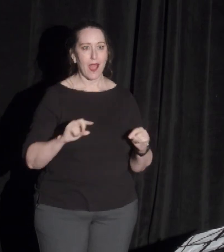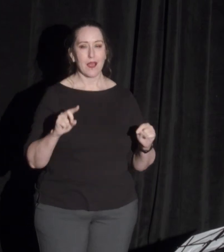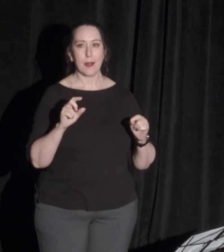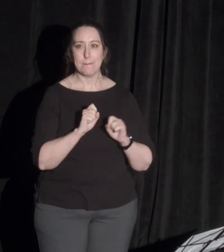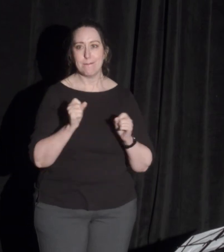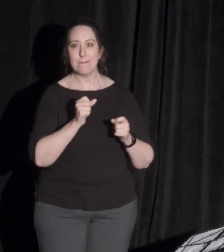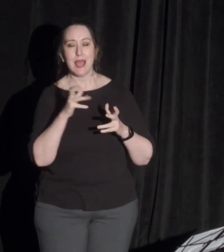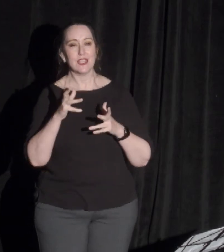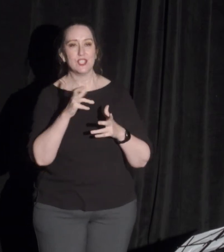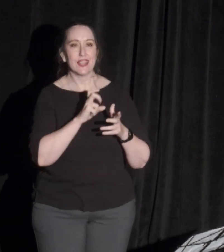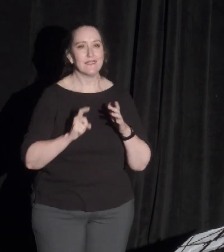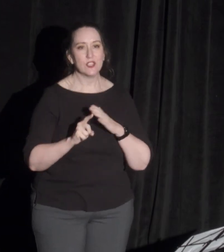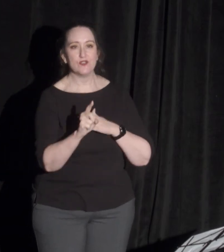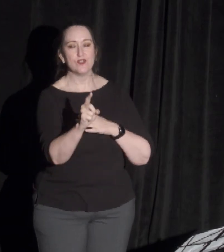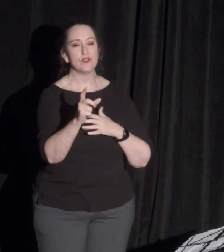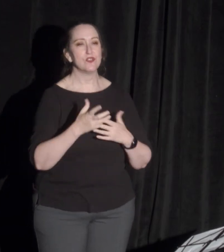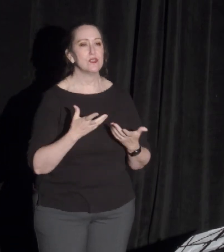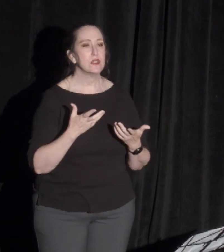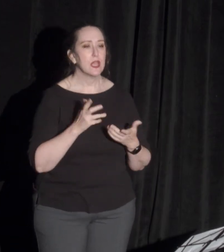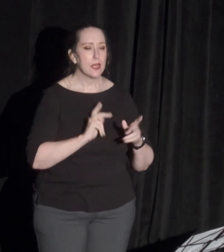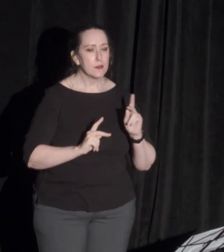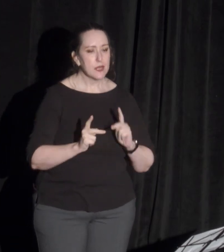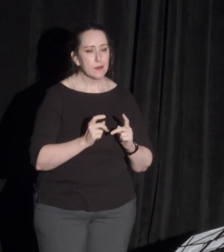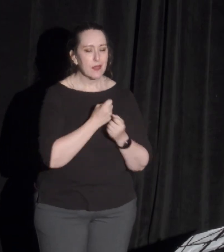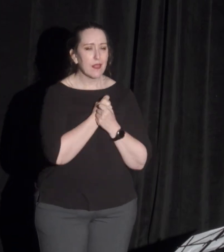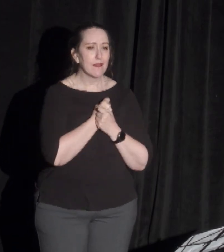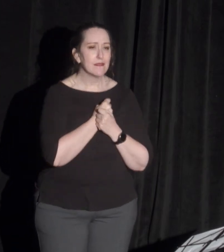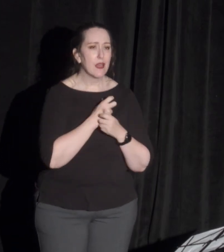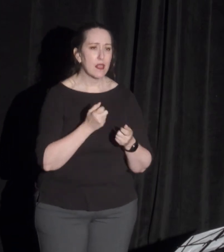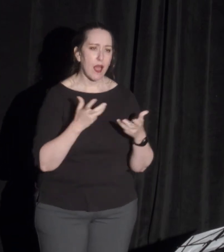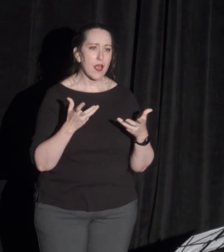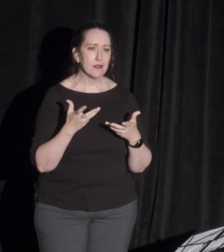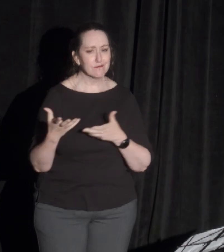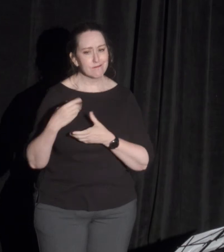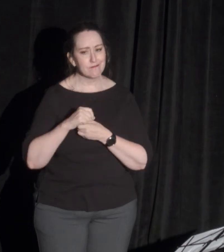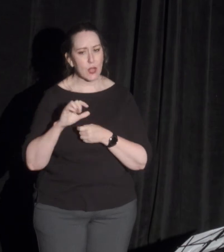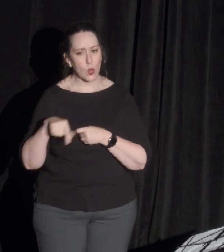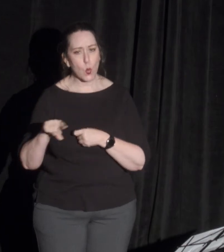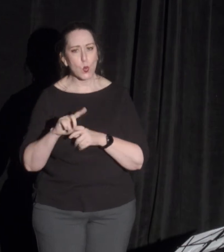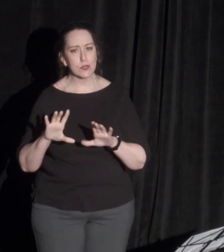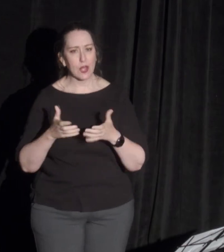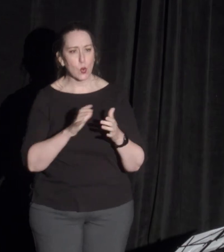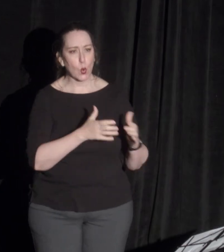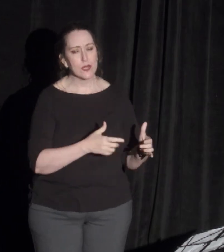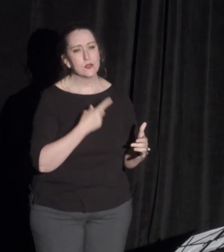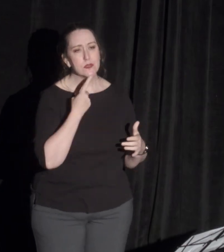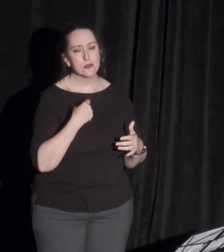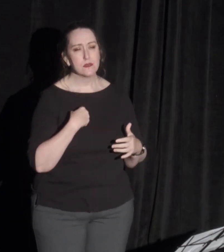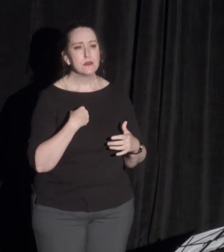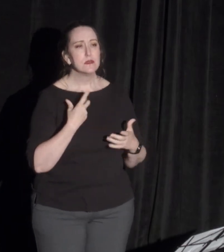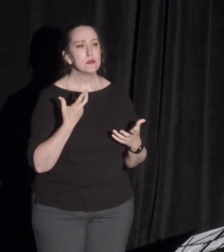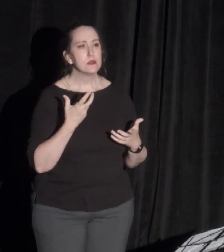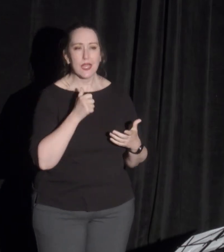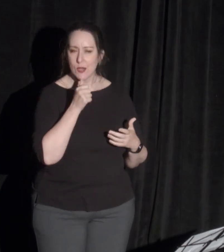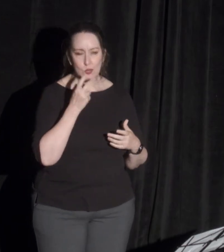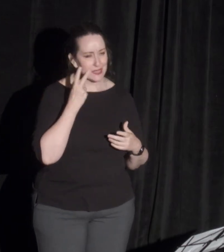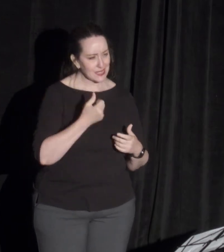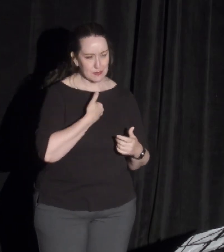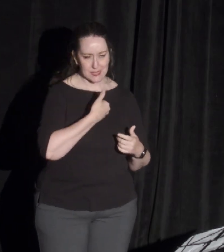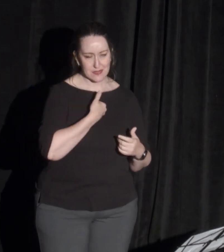adventures, and for the people that I love, a lot of whom are in those categories and who will say to me, I don't get to see me in a book. I don't get to